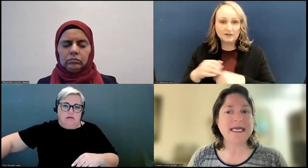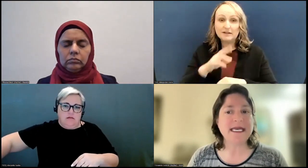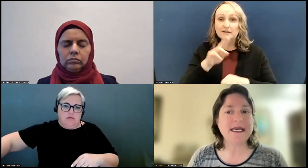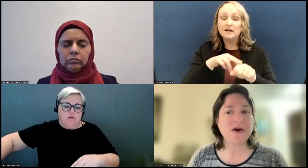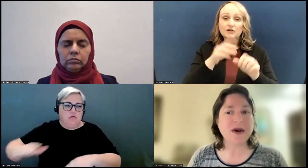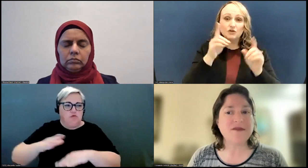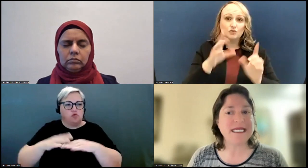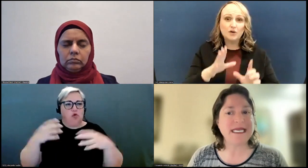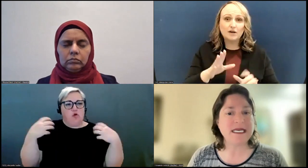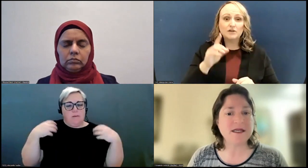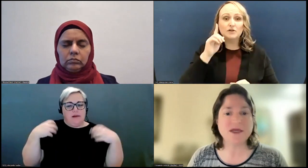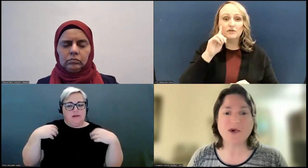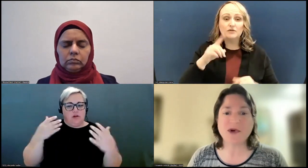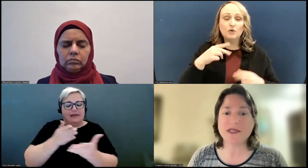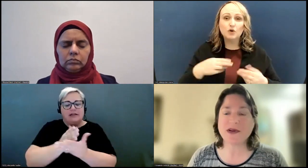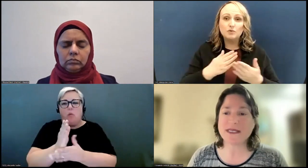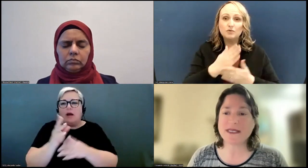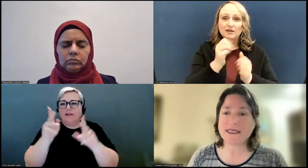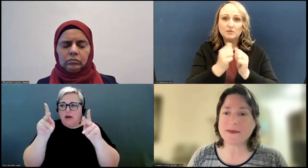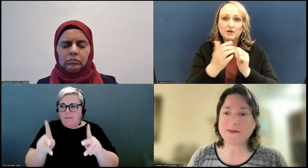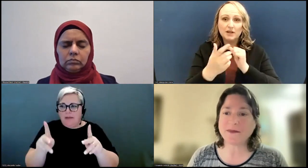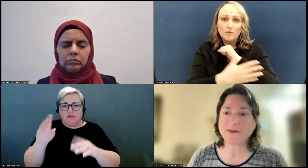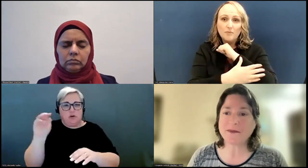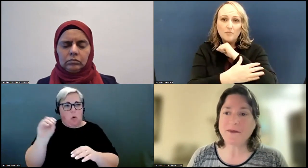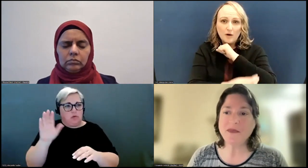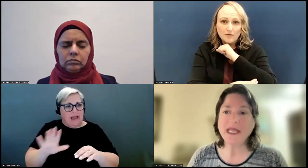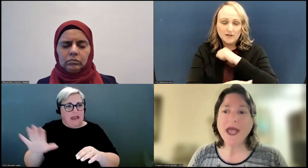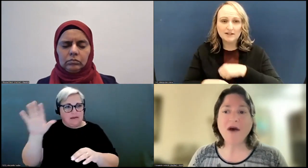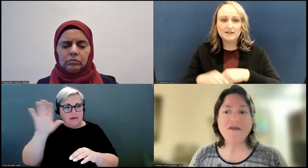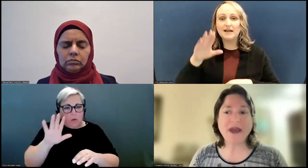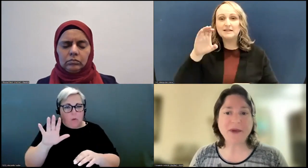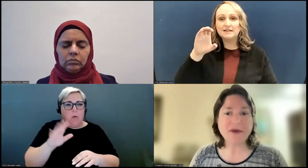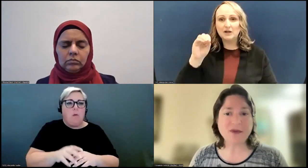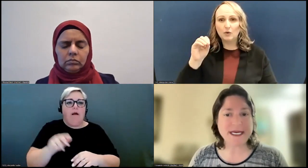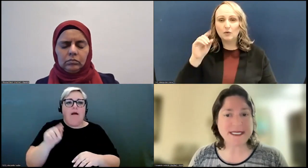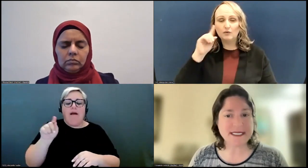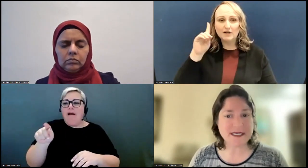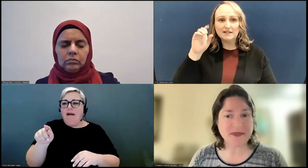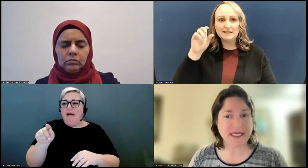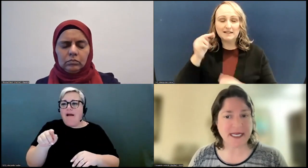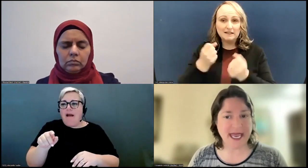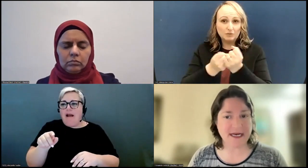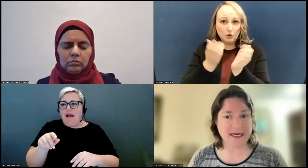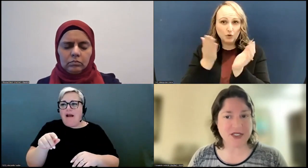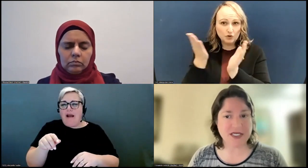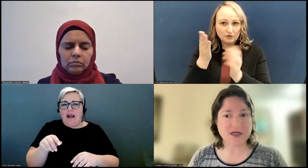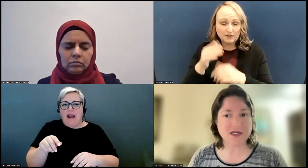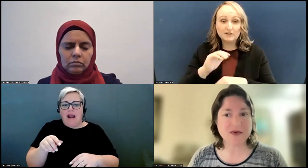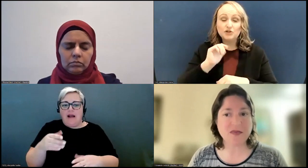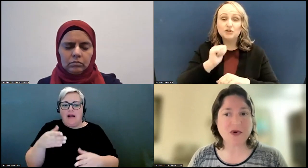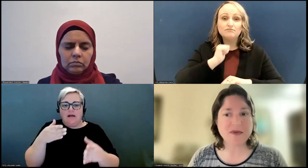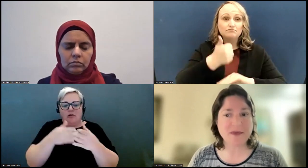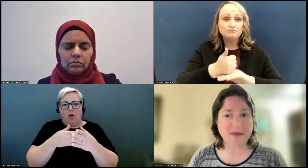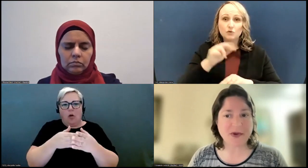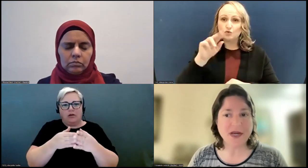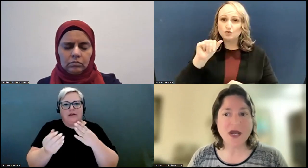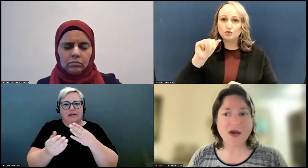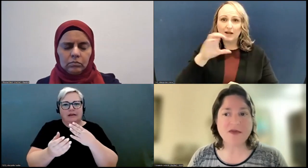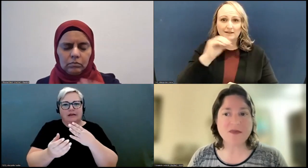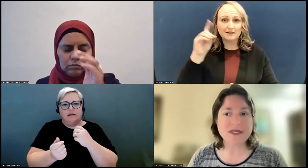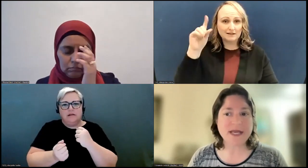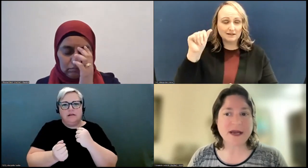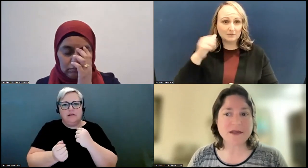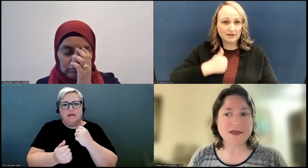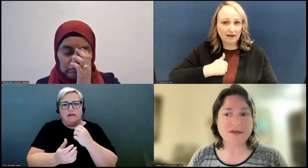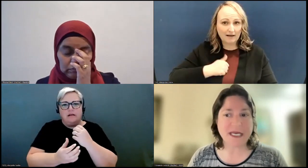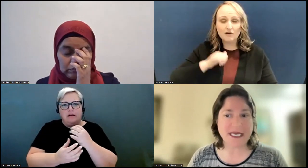and CEO of Dean Support Services. A founder of Race and Disability Canada, she is also a board member of